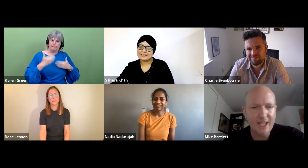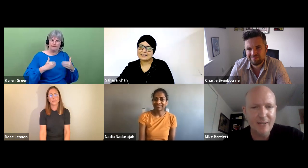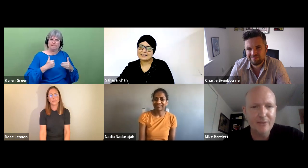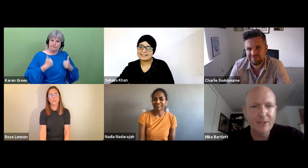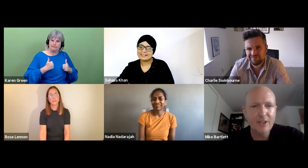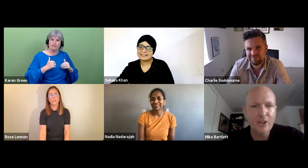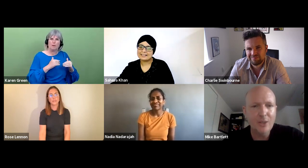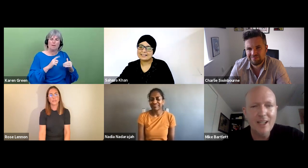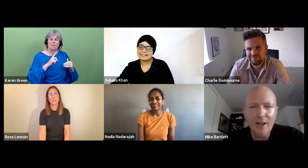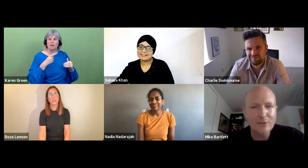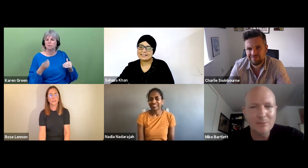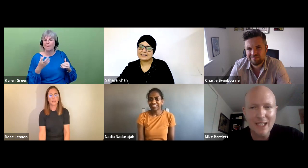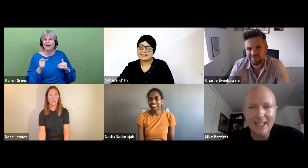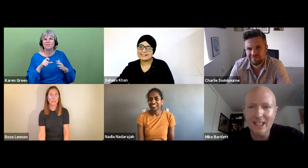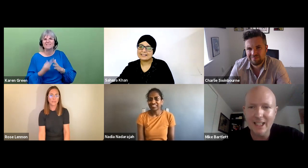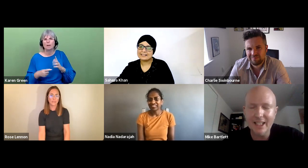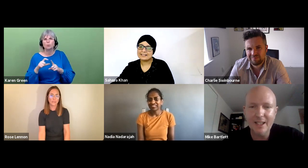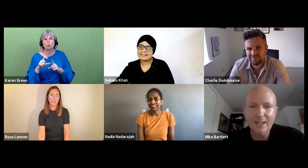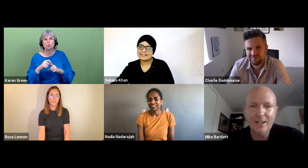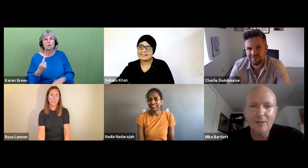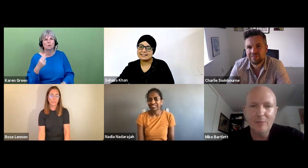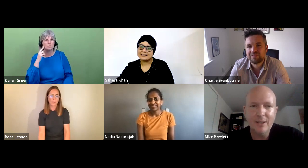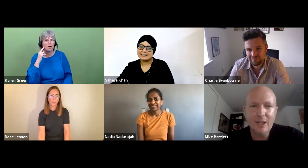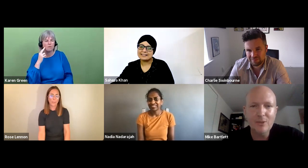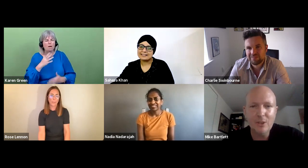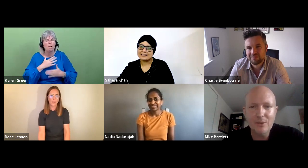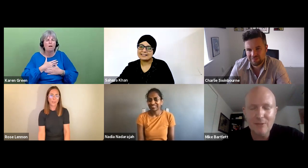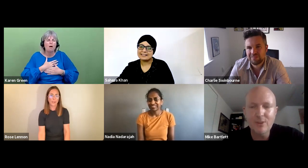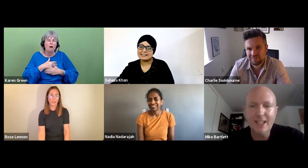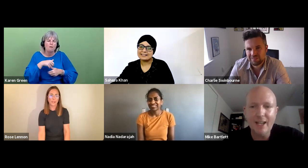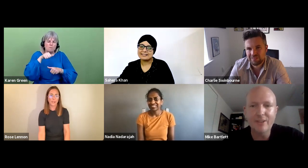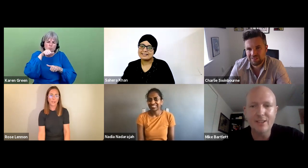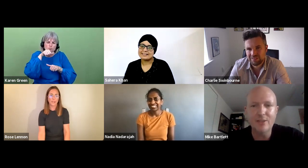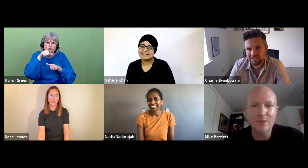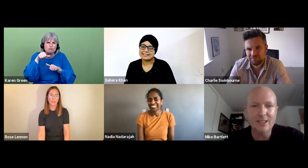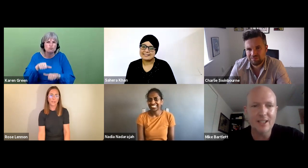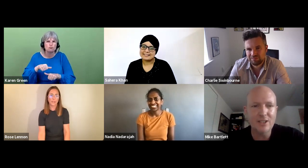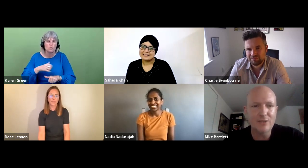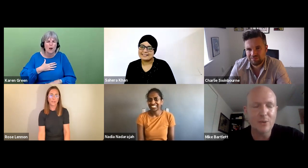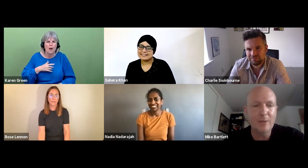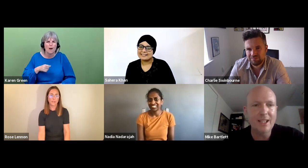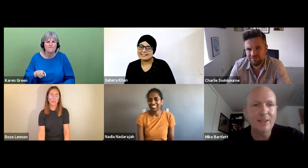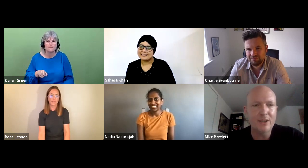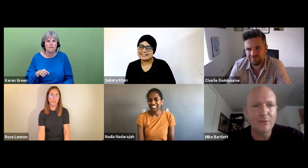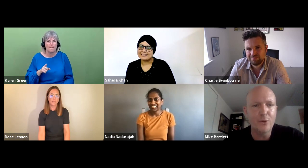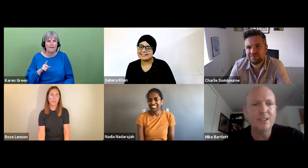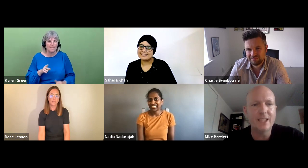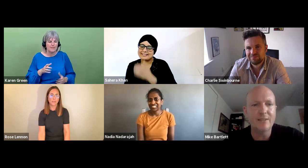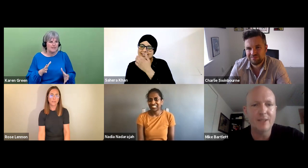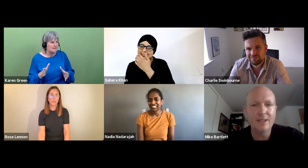deaf, who he loved completely, but he was really having to deal with this idea of, do I believe in conformity and